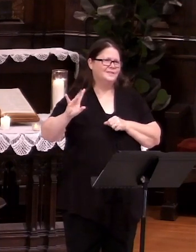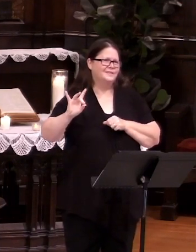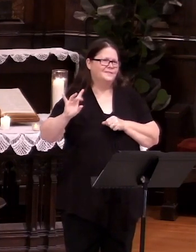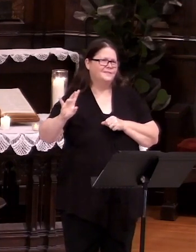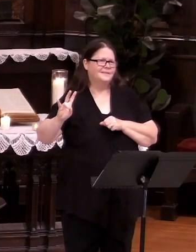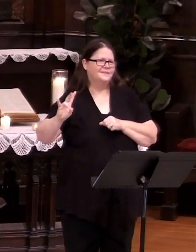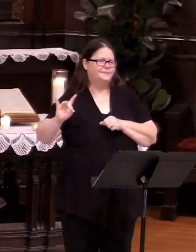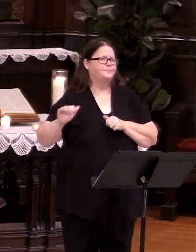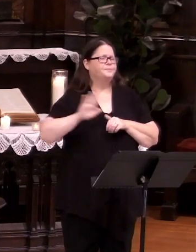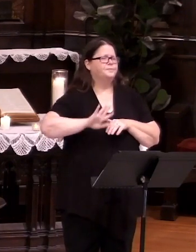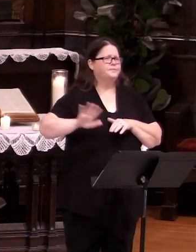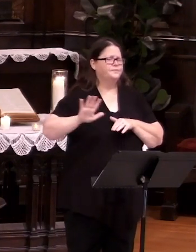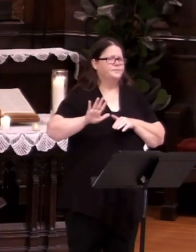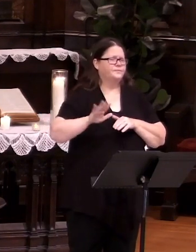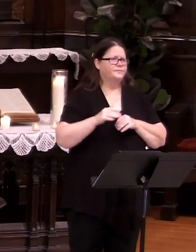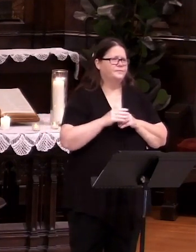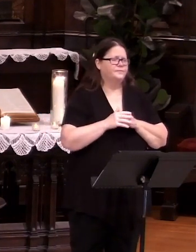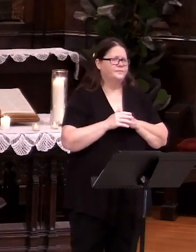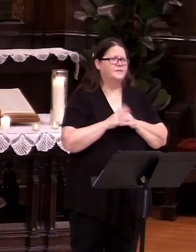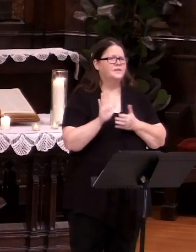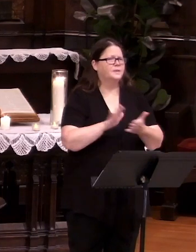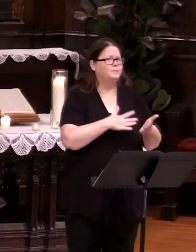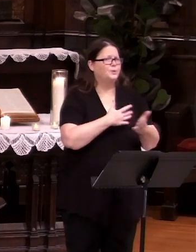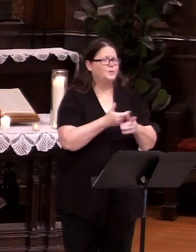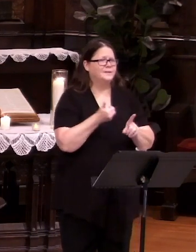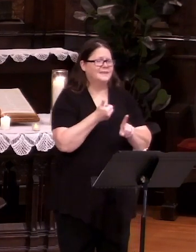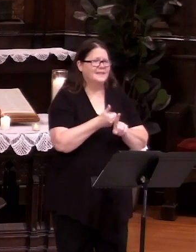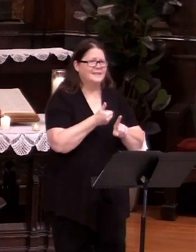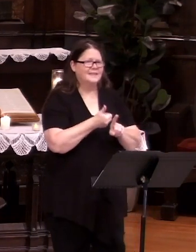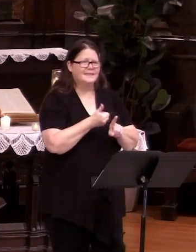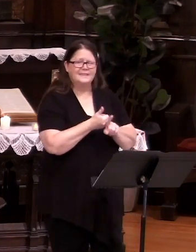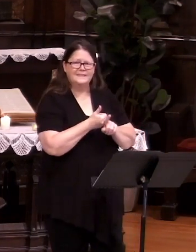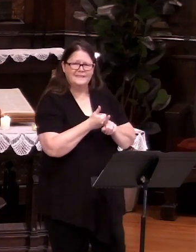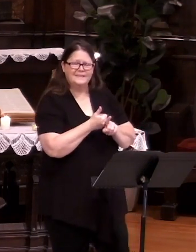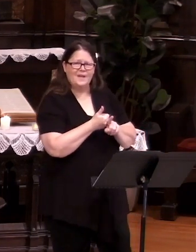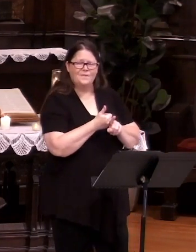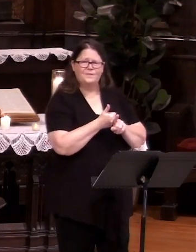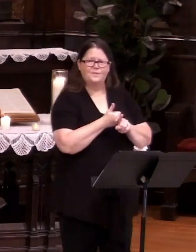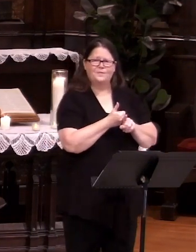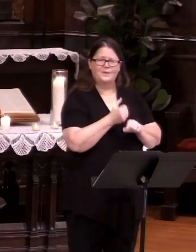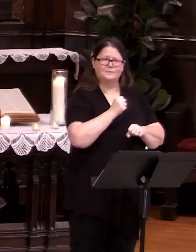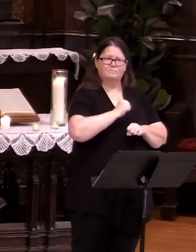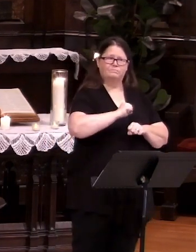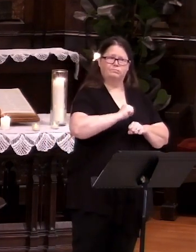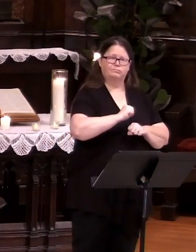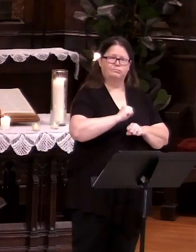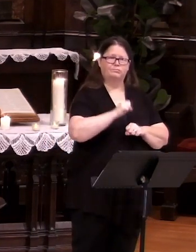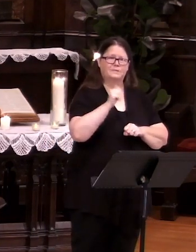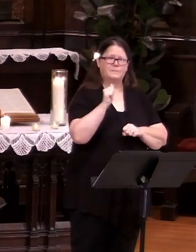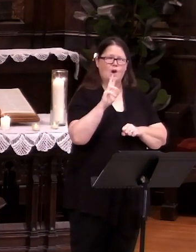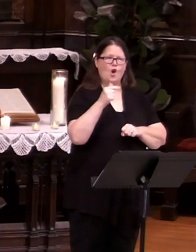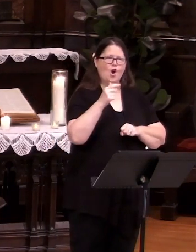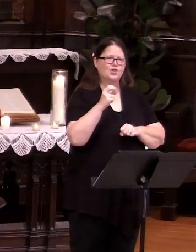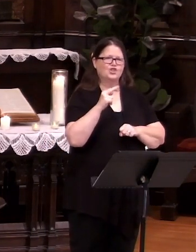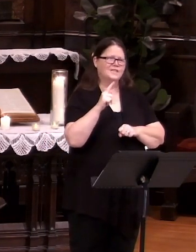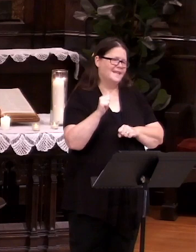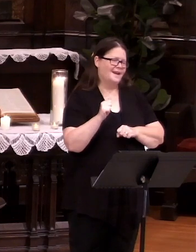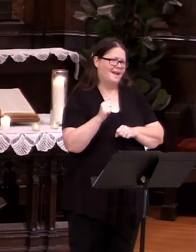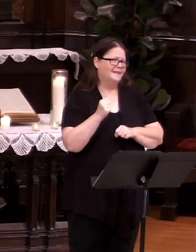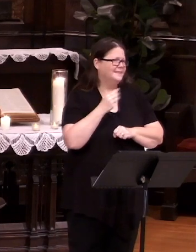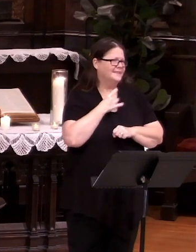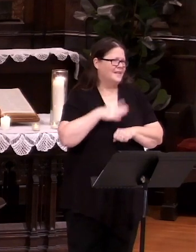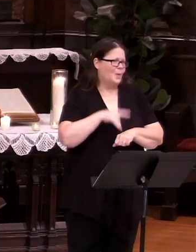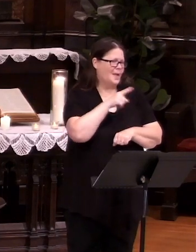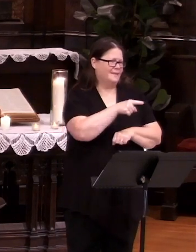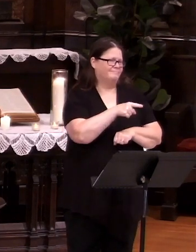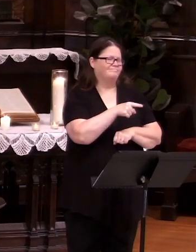by Argentina because of its representation of the caricature of their once